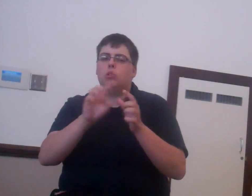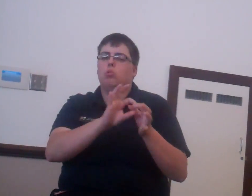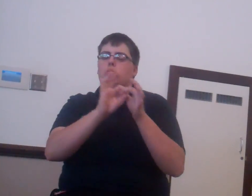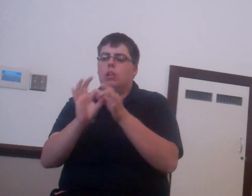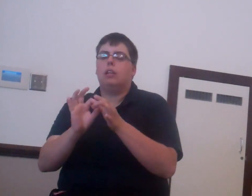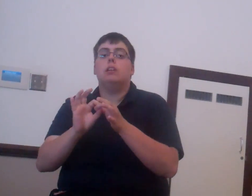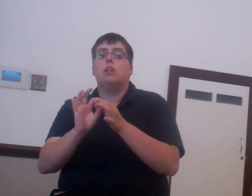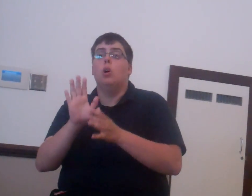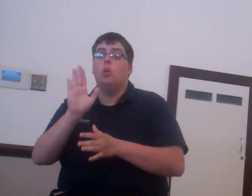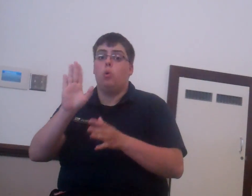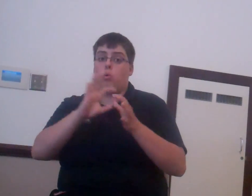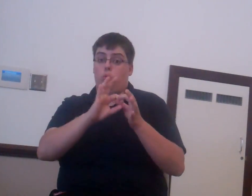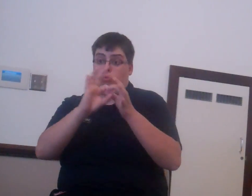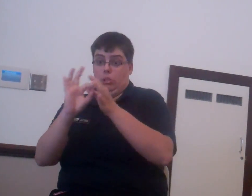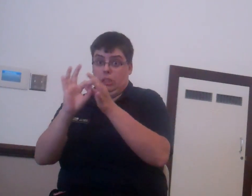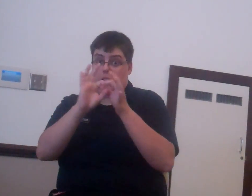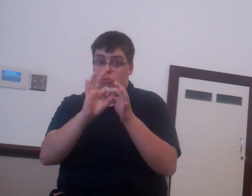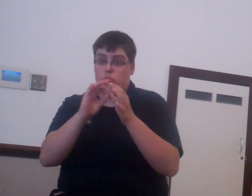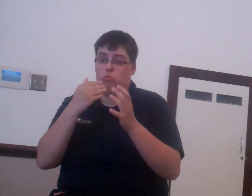at work affected your workplace in general?